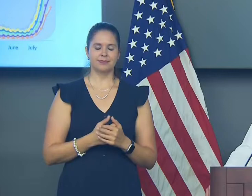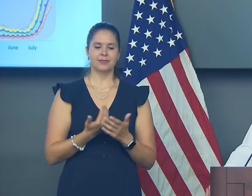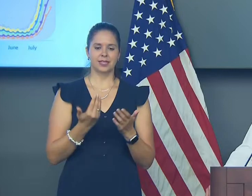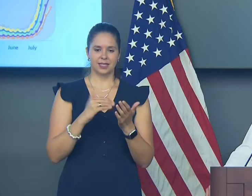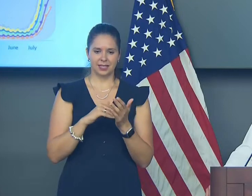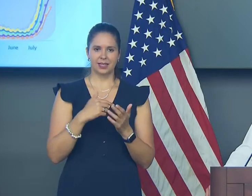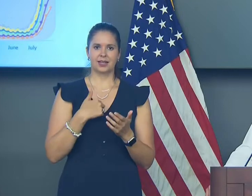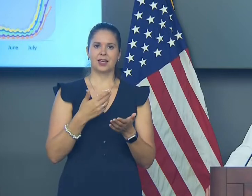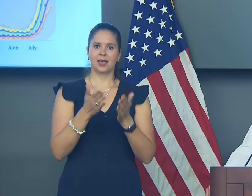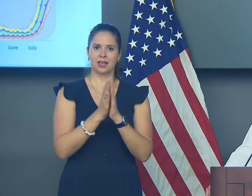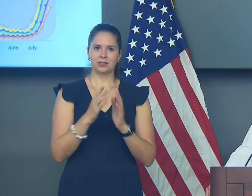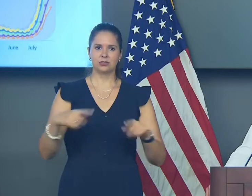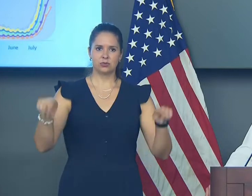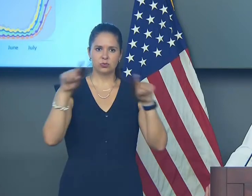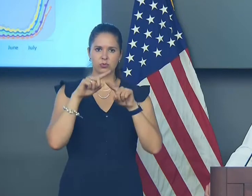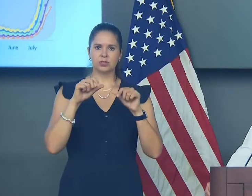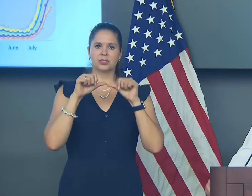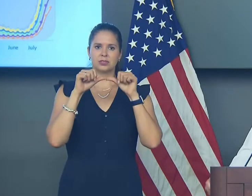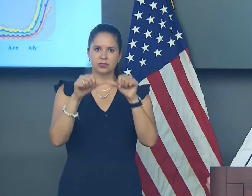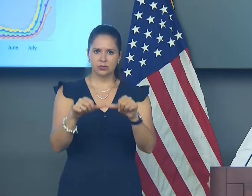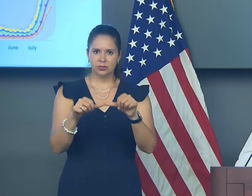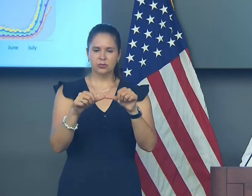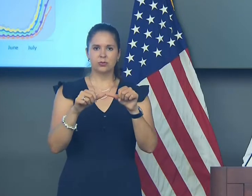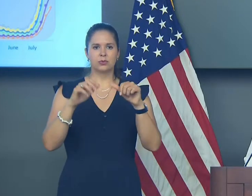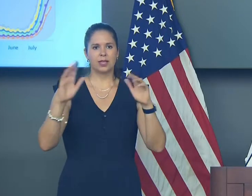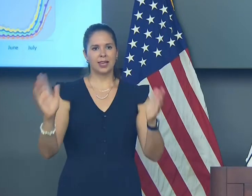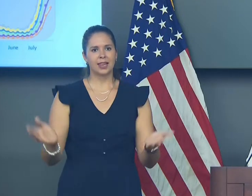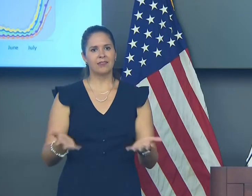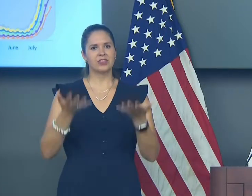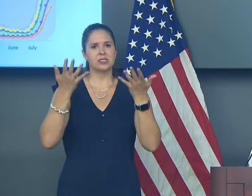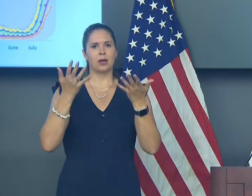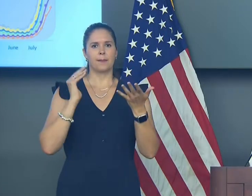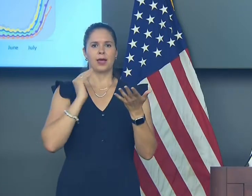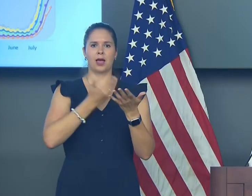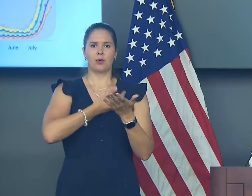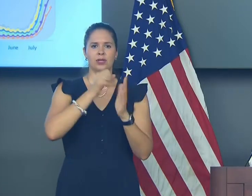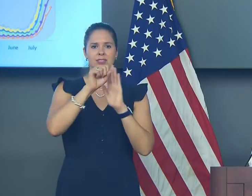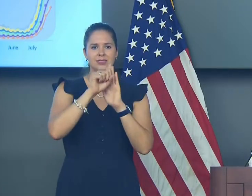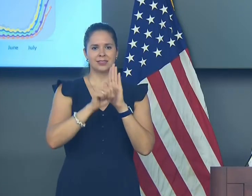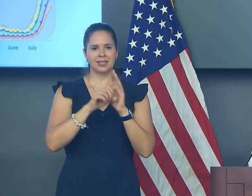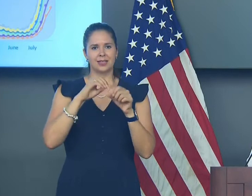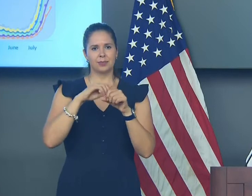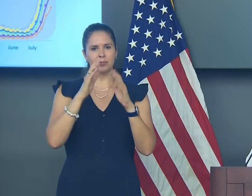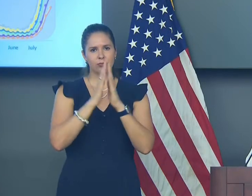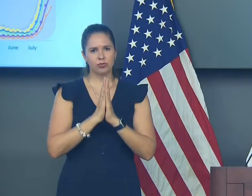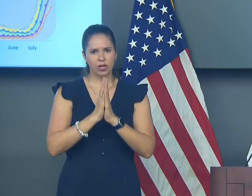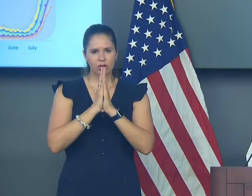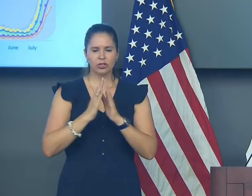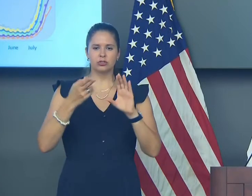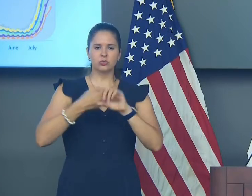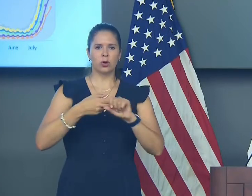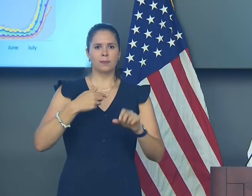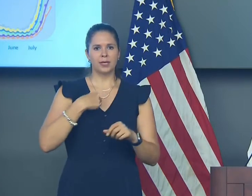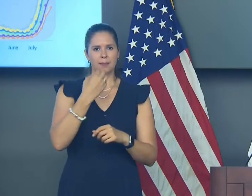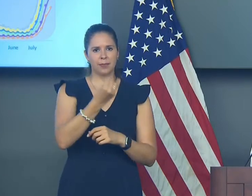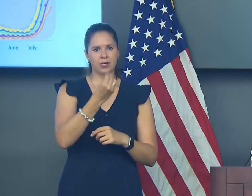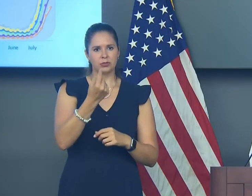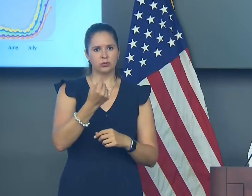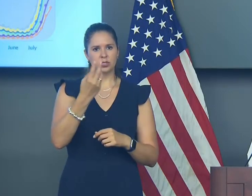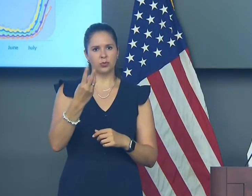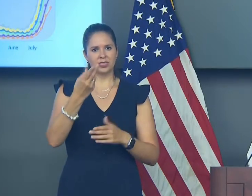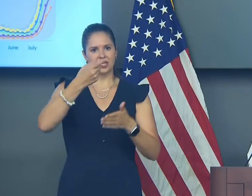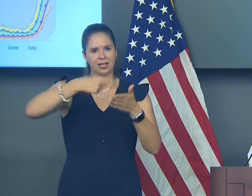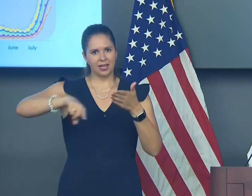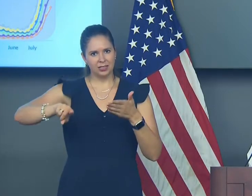And again, I would ask everyone to continue to lift up our state in prayer and join me on Monday, Tuesday, and Wednesday of next